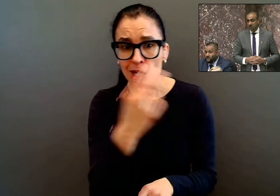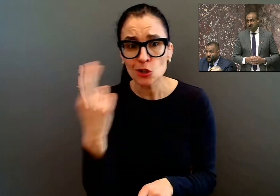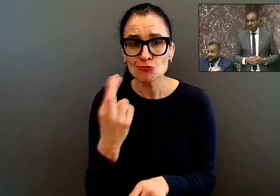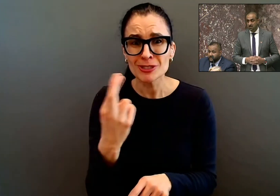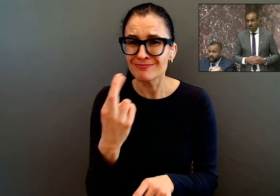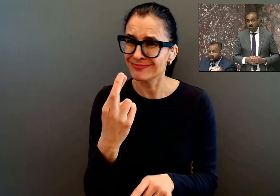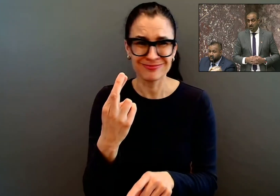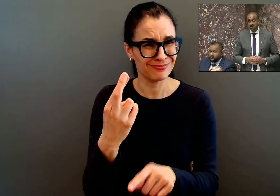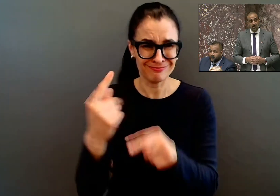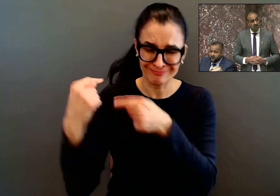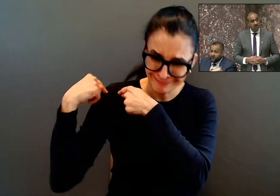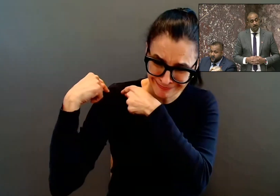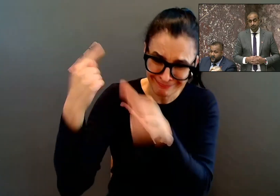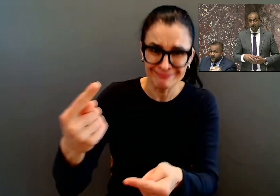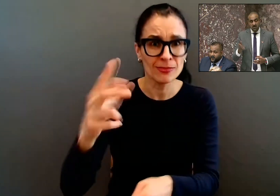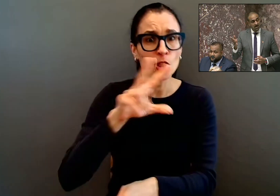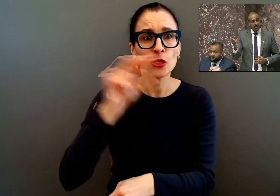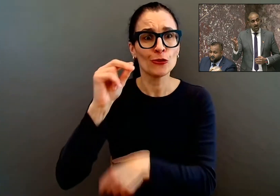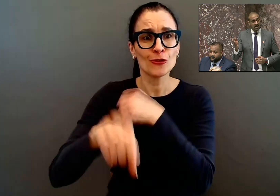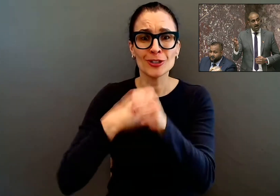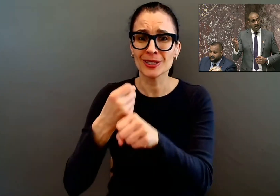30 years.